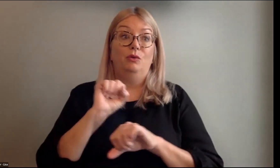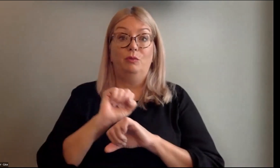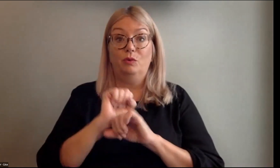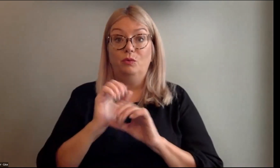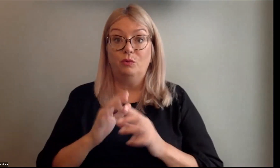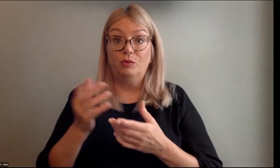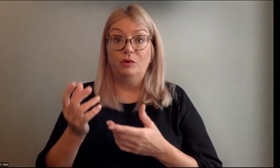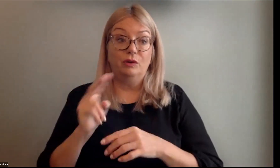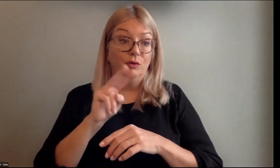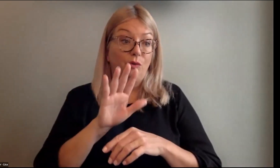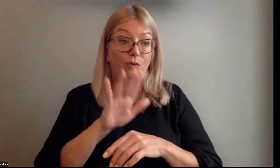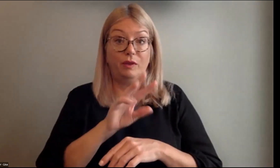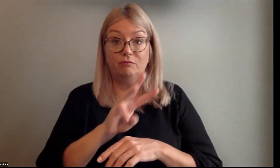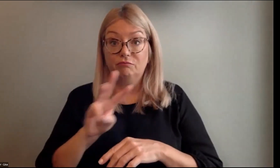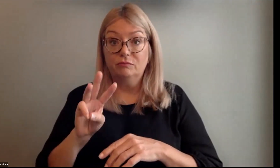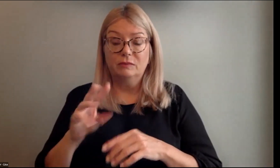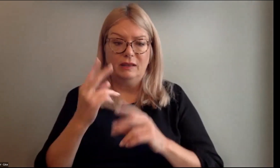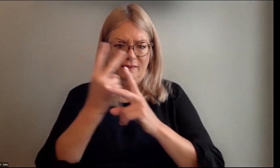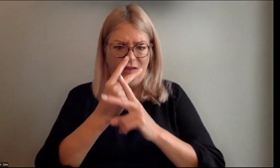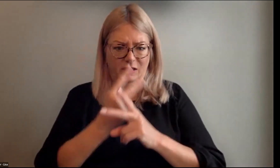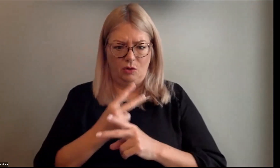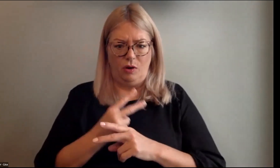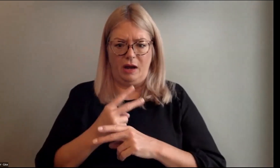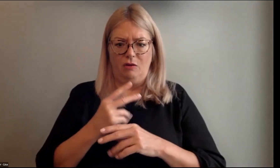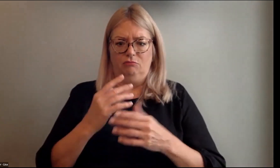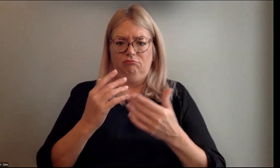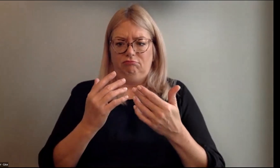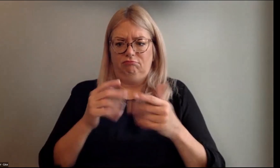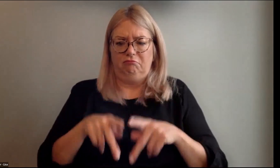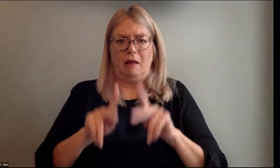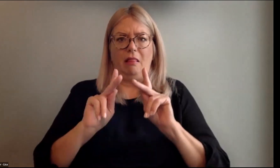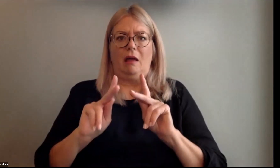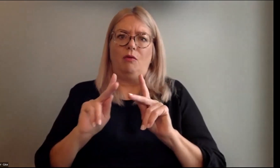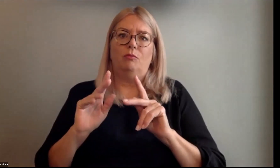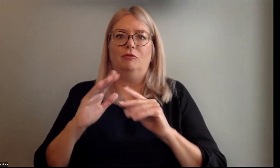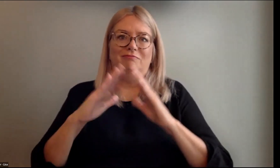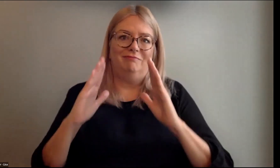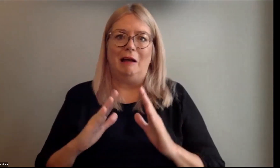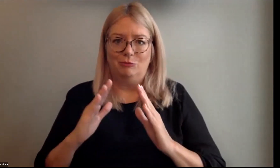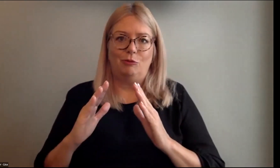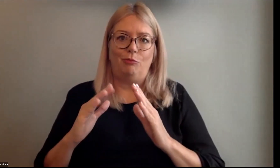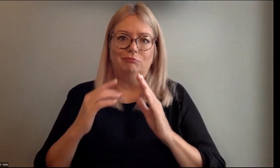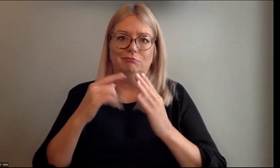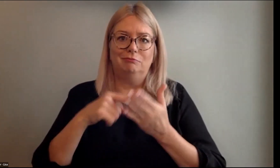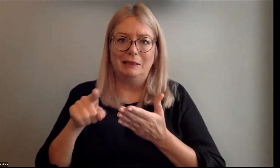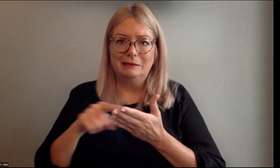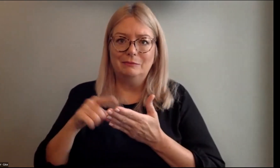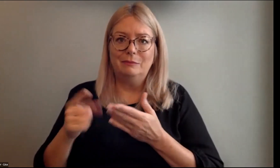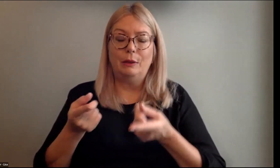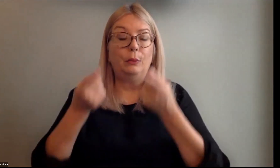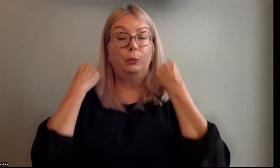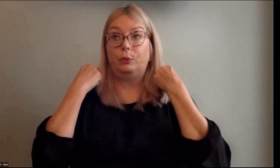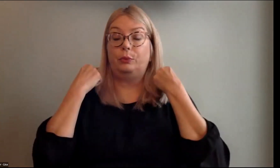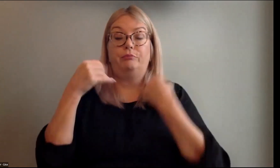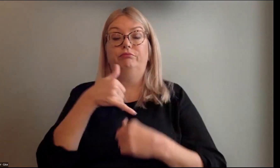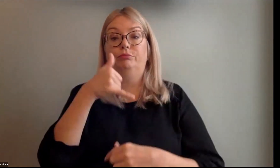your total allowable household expenses, I think it's just really overwhelming, frankly. And I think the folks who are able to navigate it